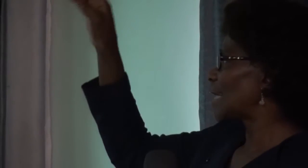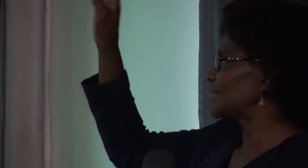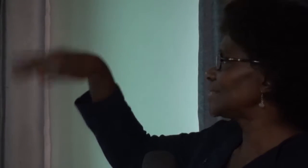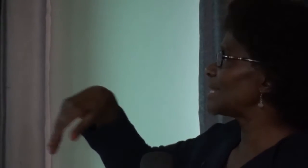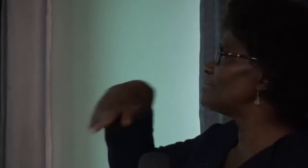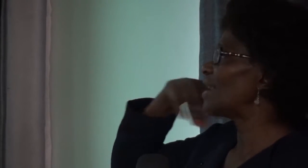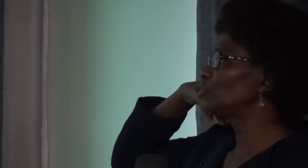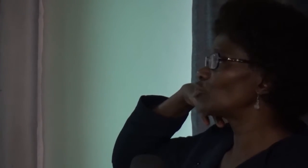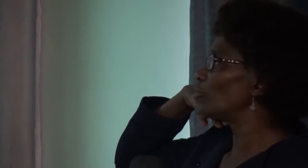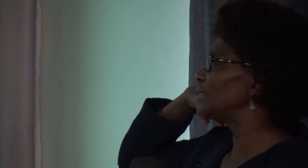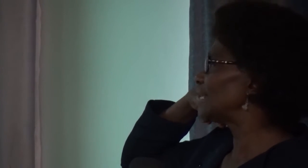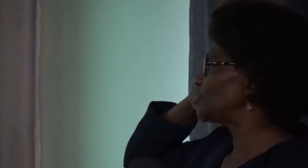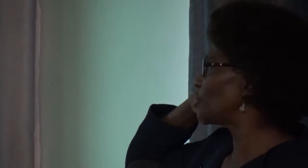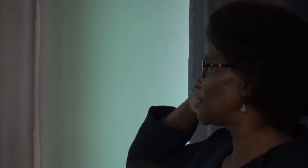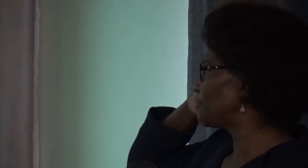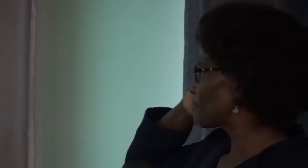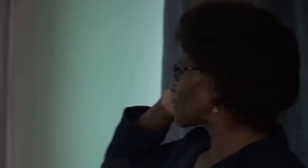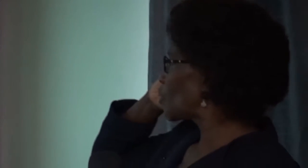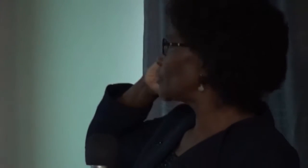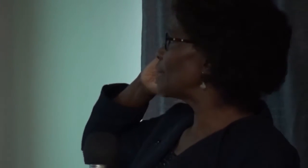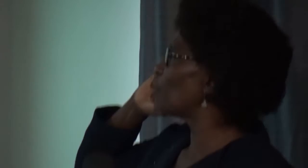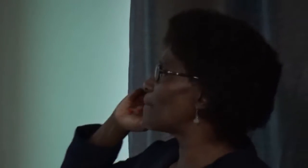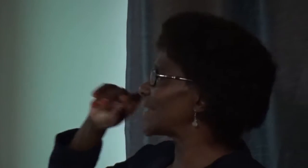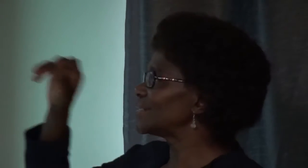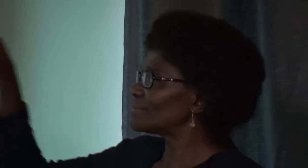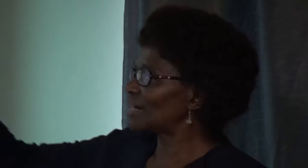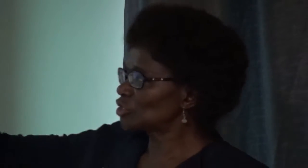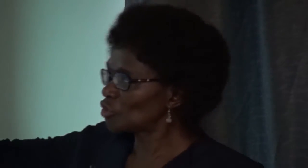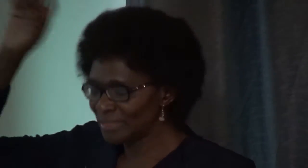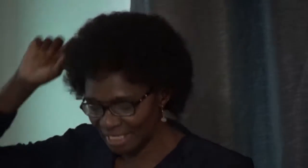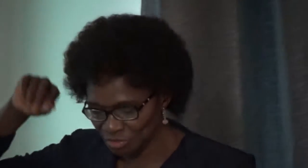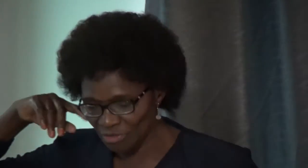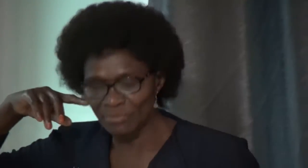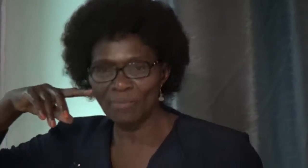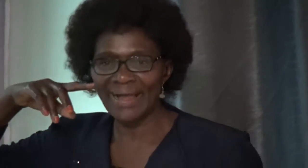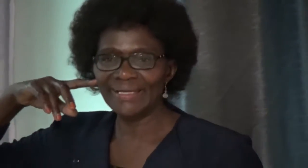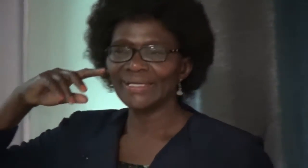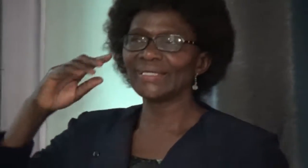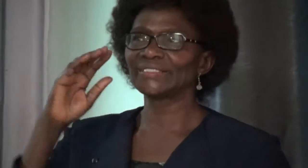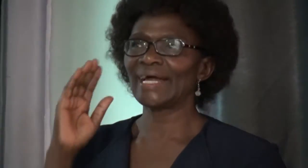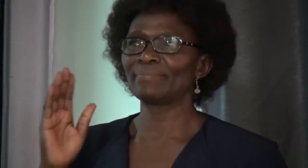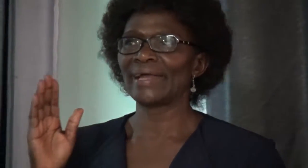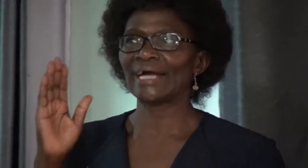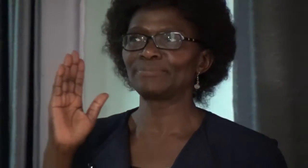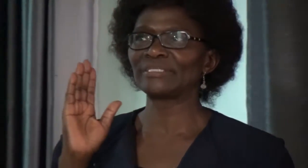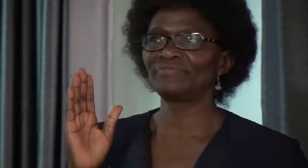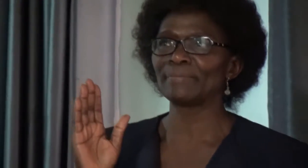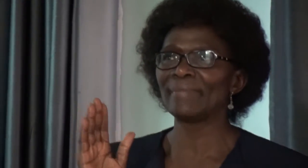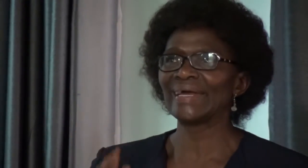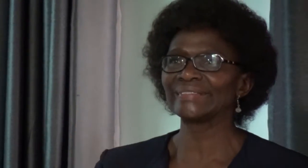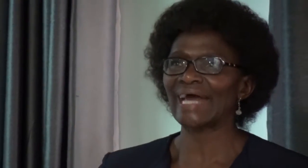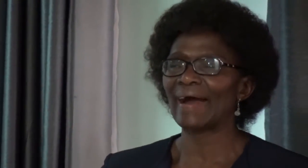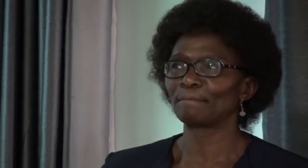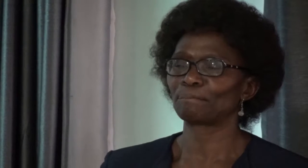trainee, and then there will be virtual communication on the mobile. Virtual communication on the mobile is done by a